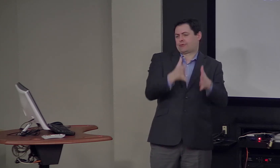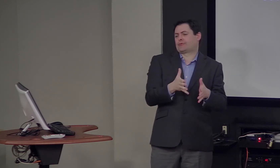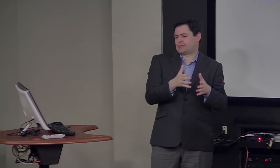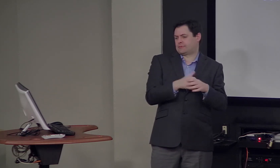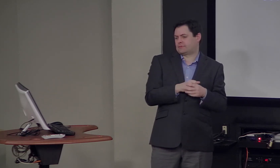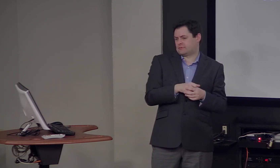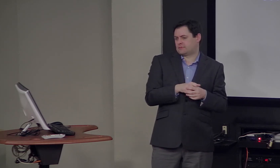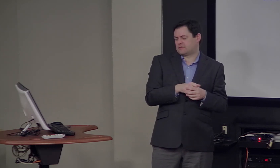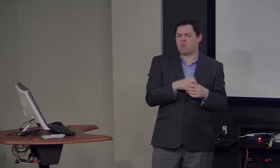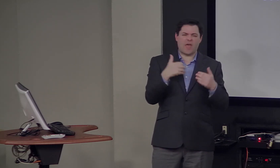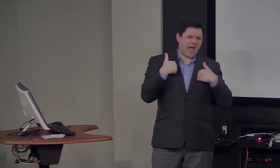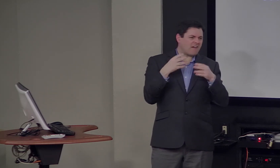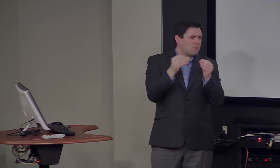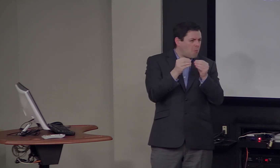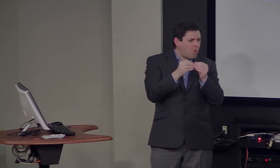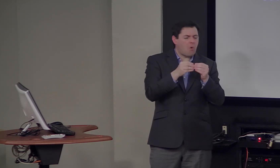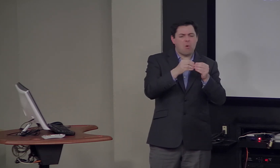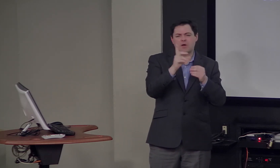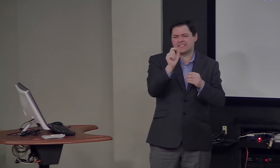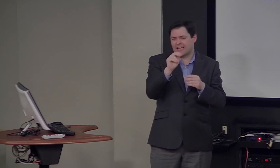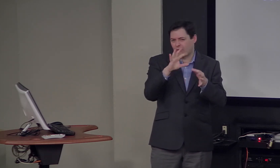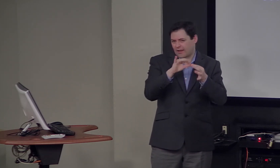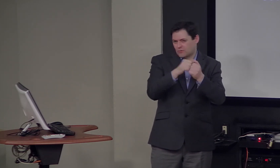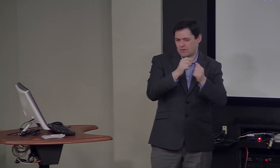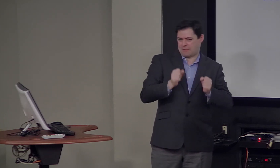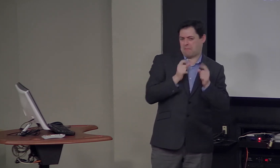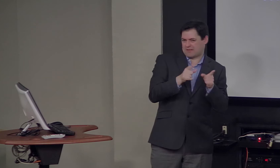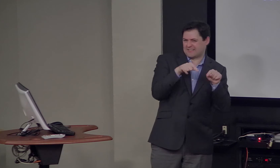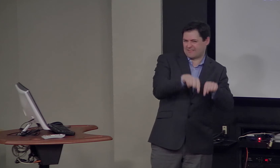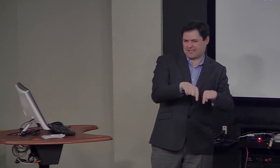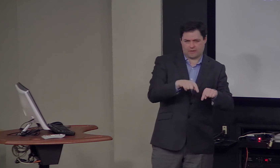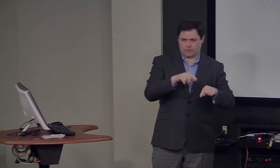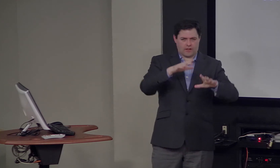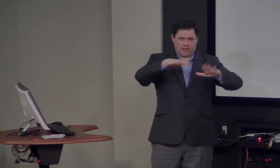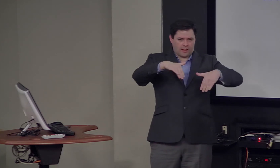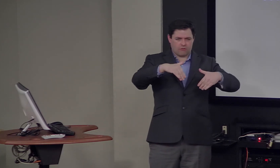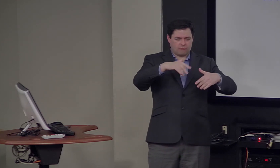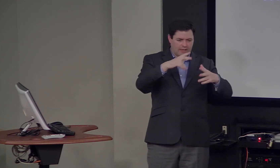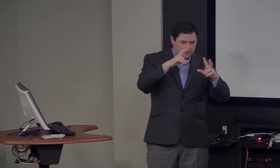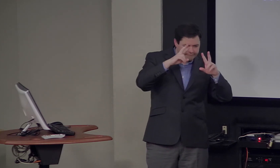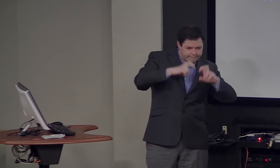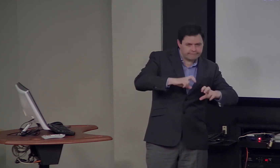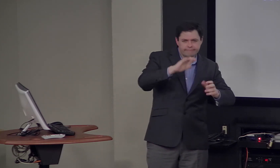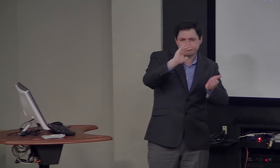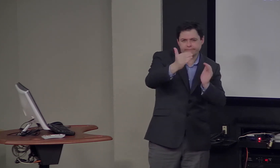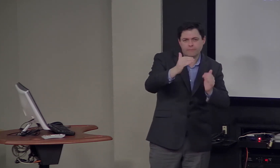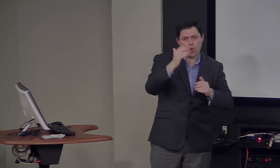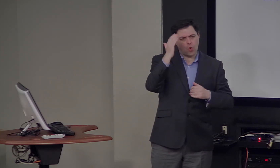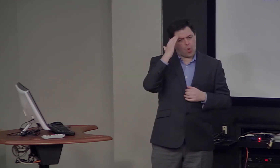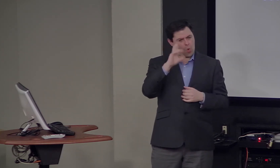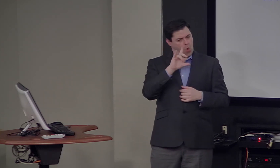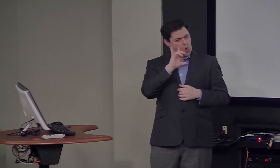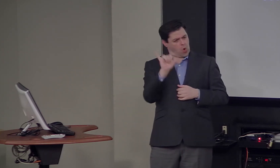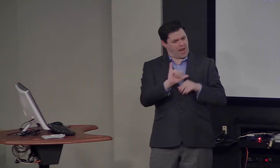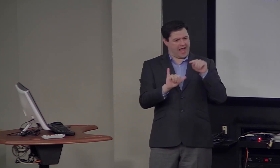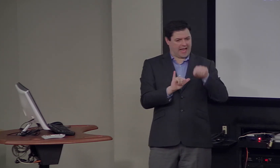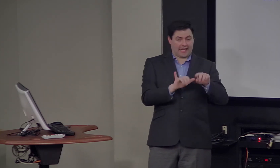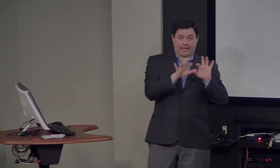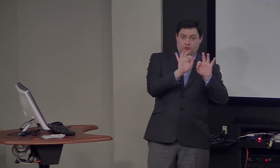about a person's arrogance or ego, but rather more about their impulsivity, willingness to take a risk. We haven't really looked further at that data